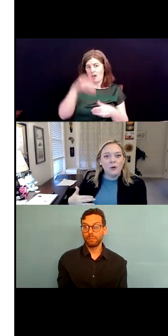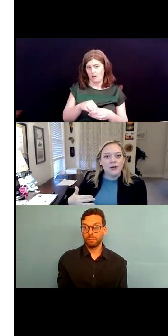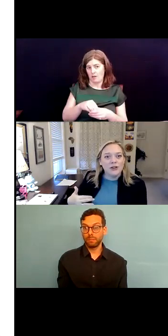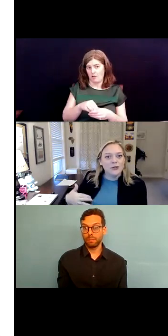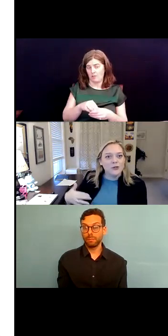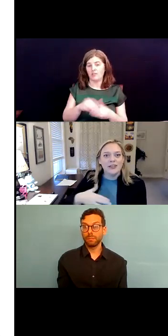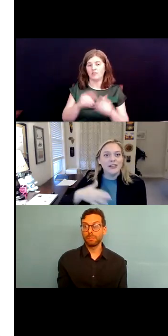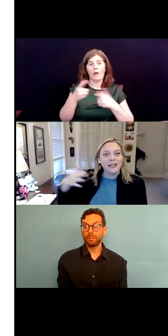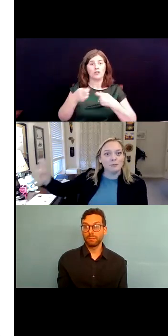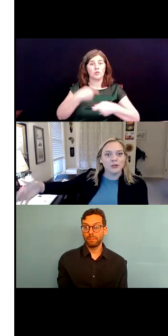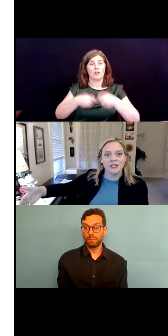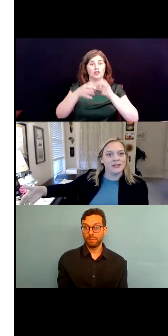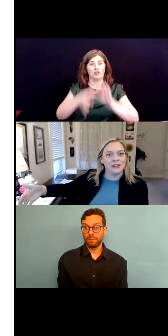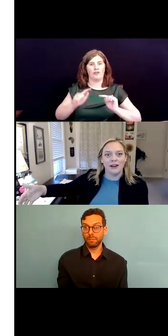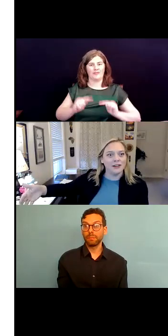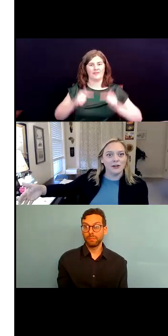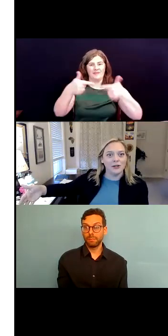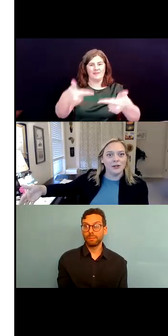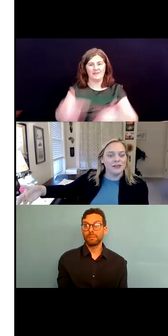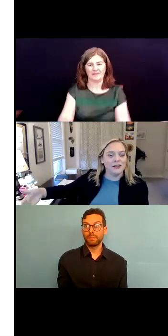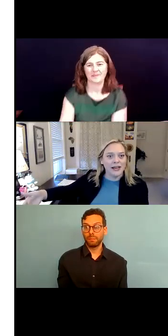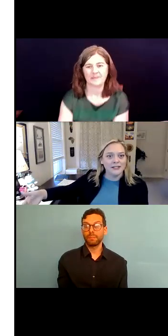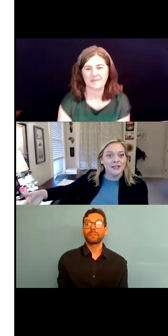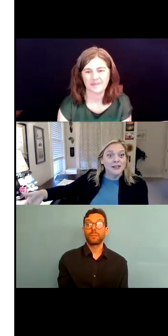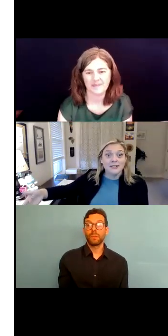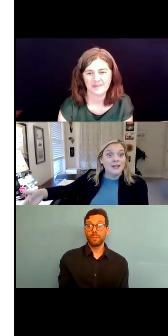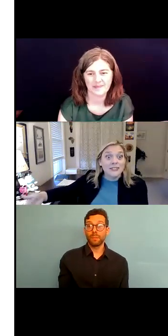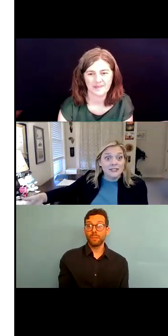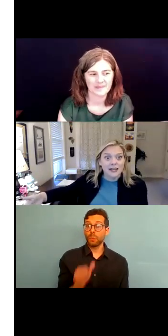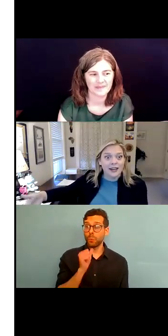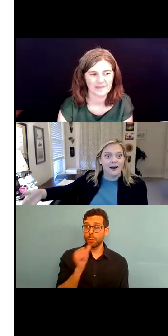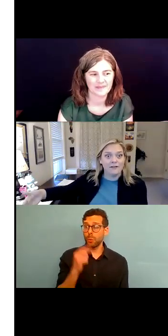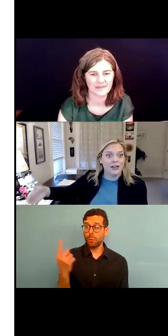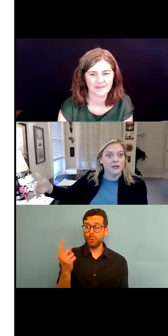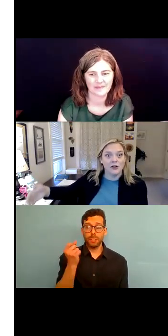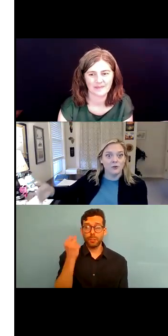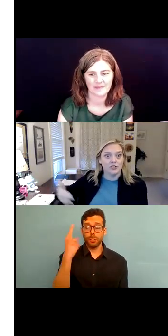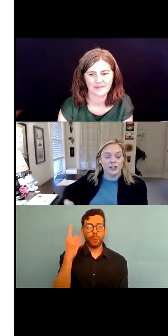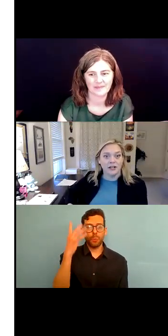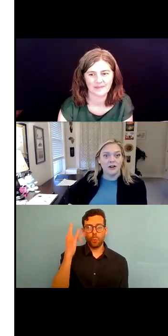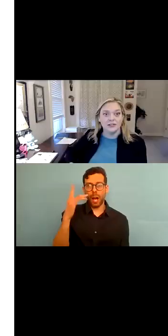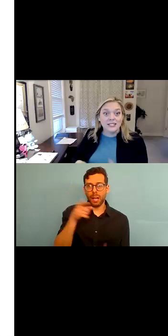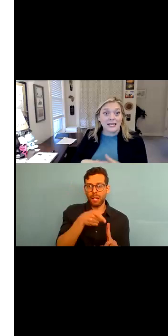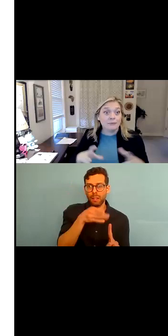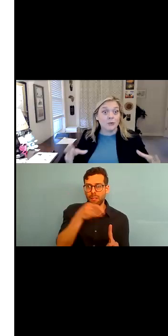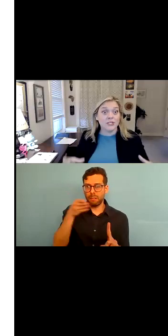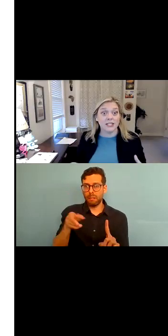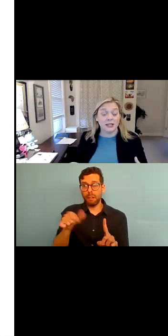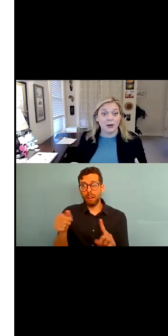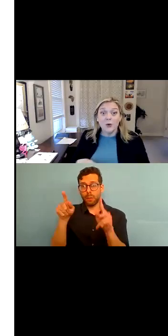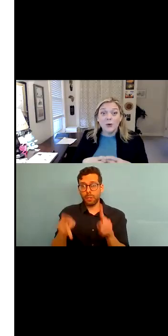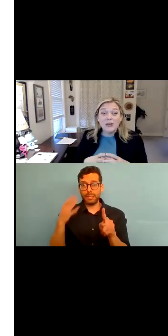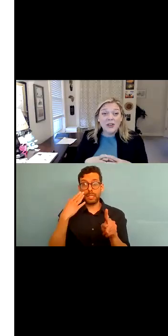don't always know is why the next person, in the class doesn't have a known genetic cause. Same thing with